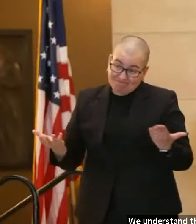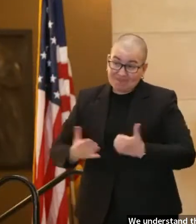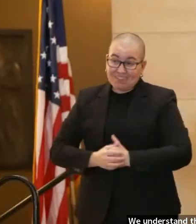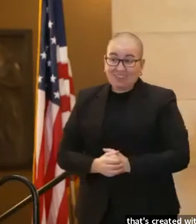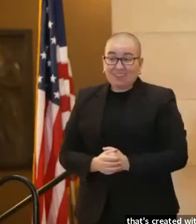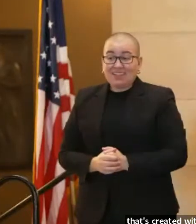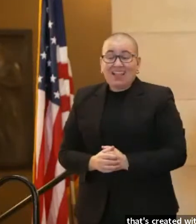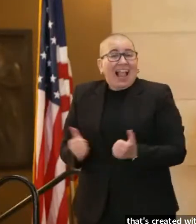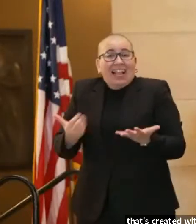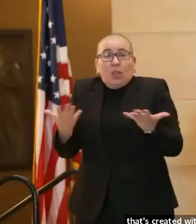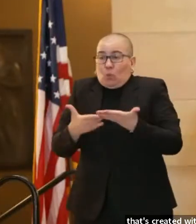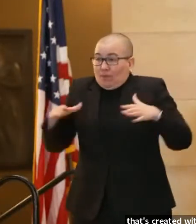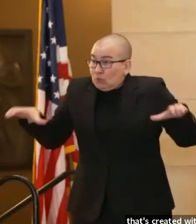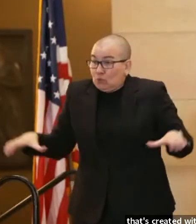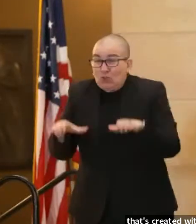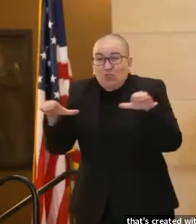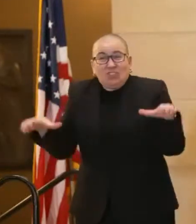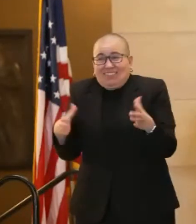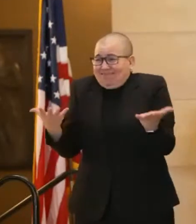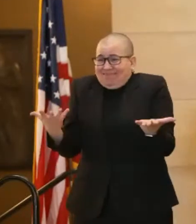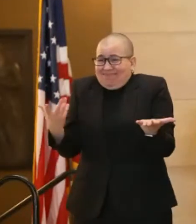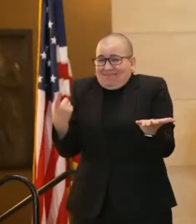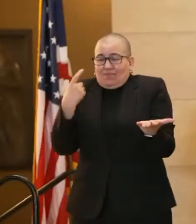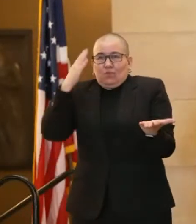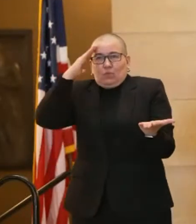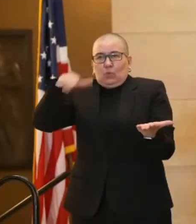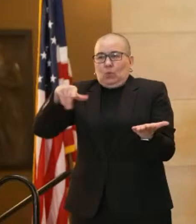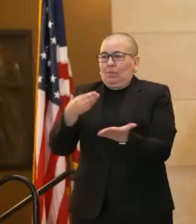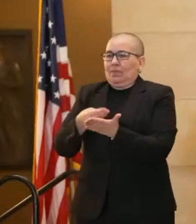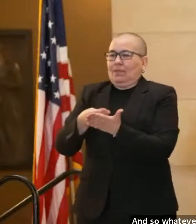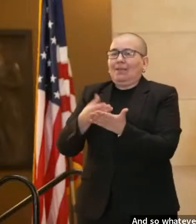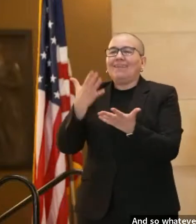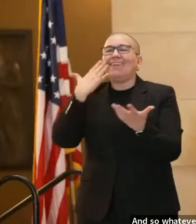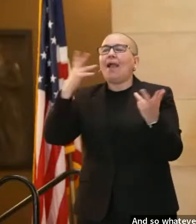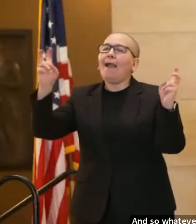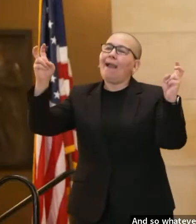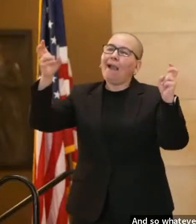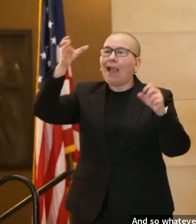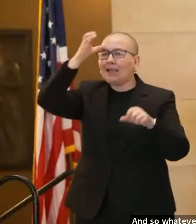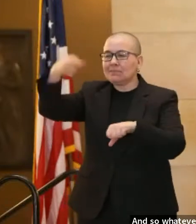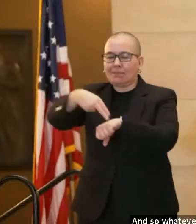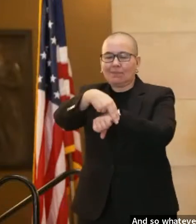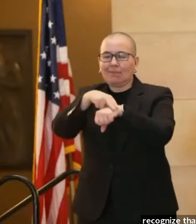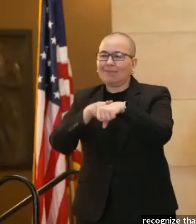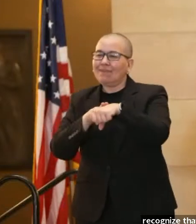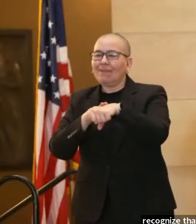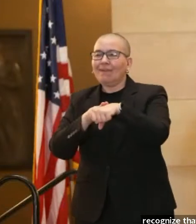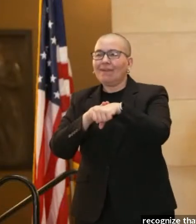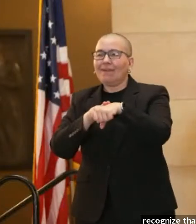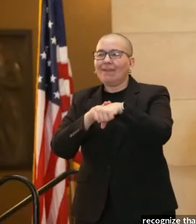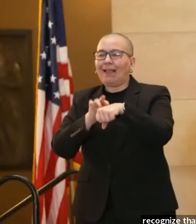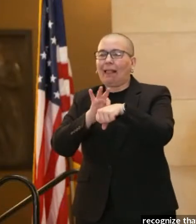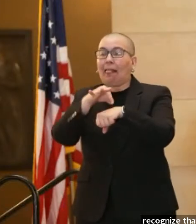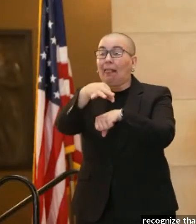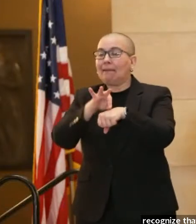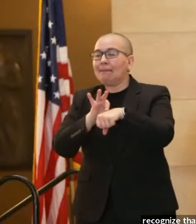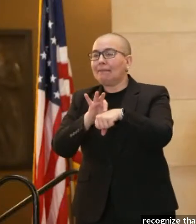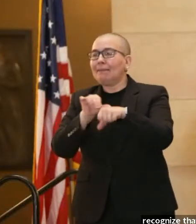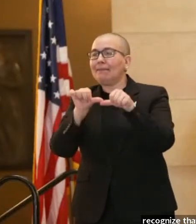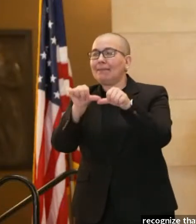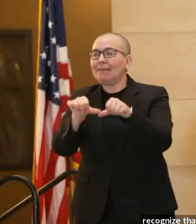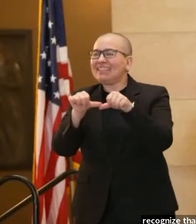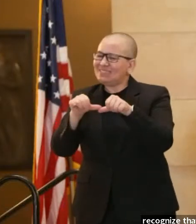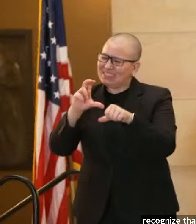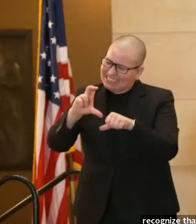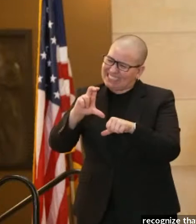I recognize that it is a band-aid and that we need to create more long-term and sustainable funding for victim